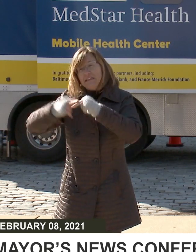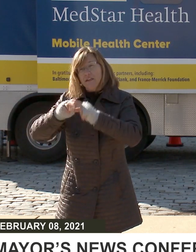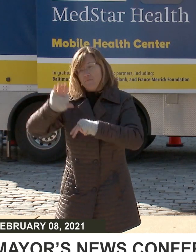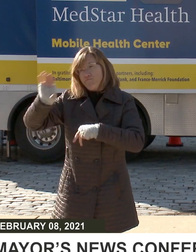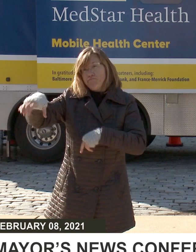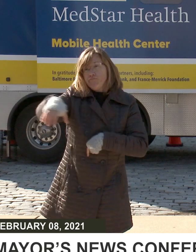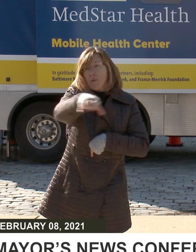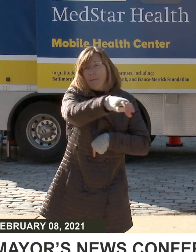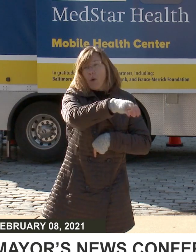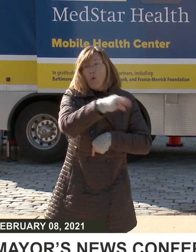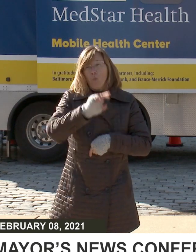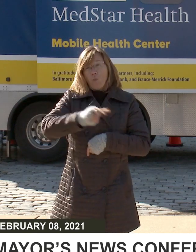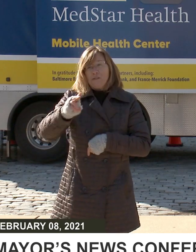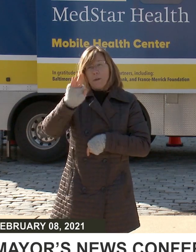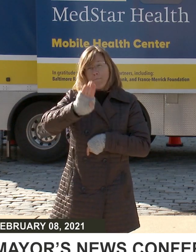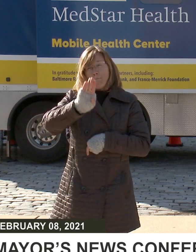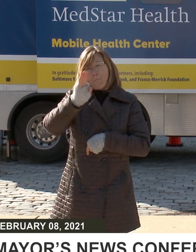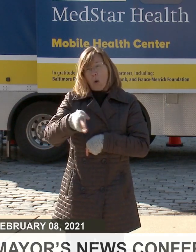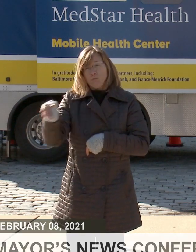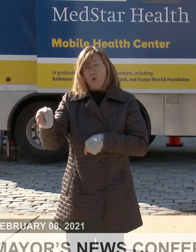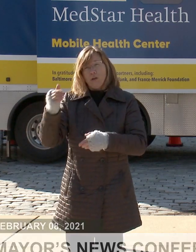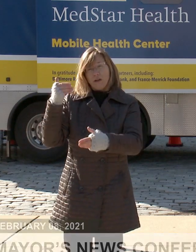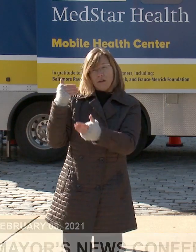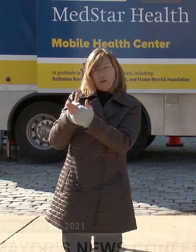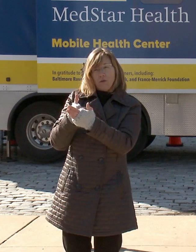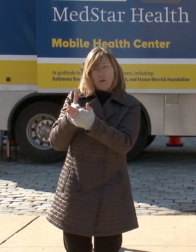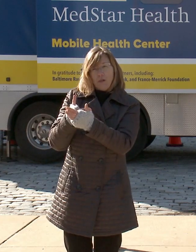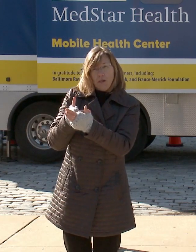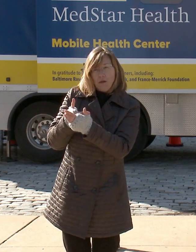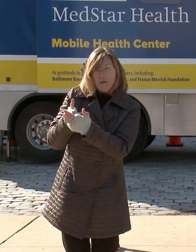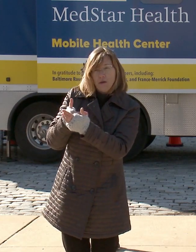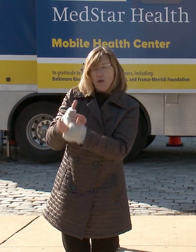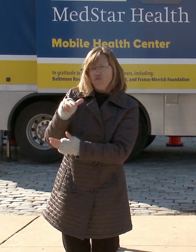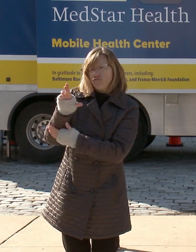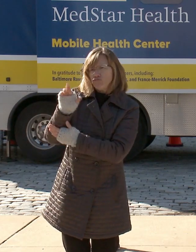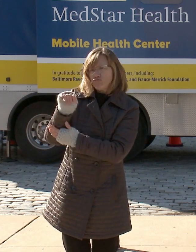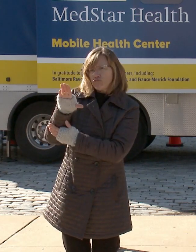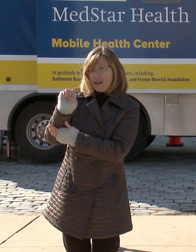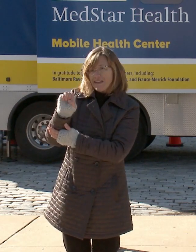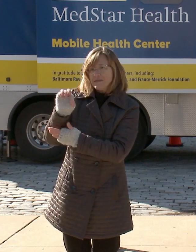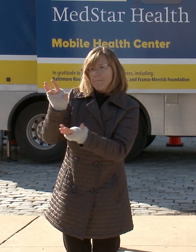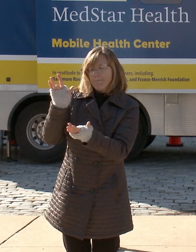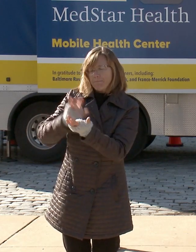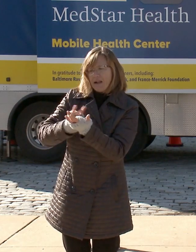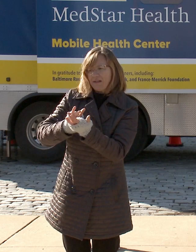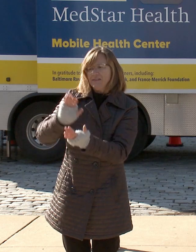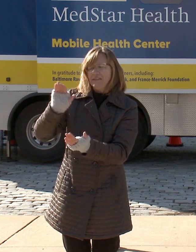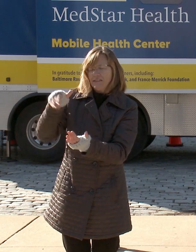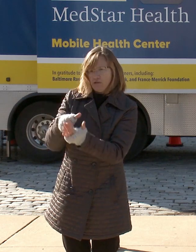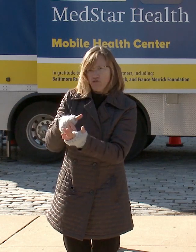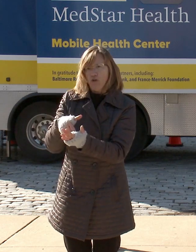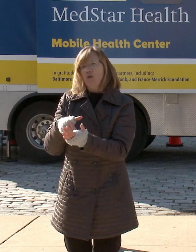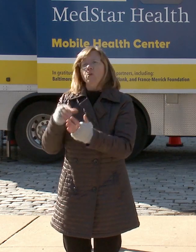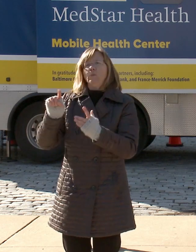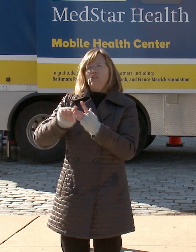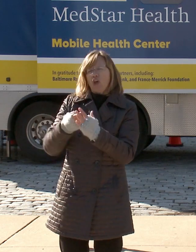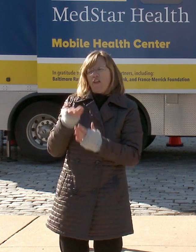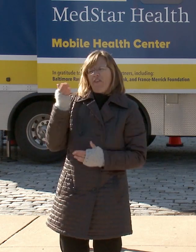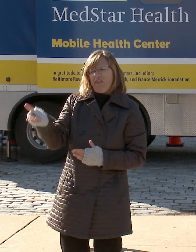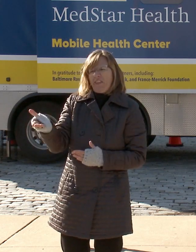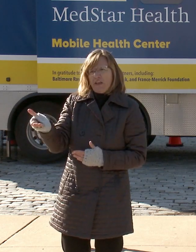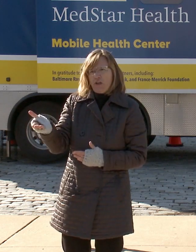Medical Center. We are targeting February 19th to begin the mobile vaccine clinic in identified